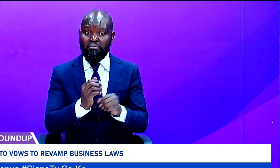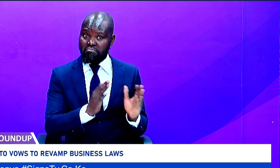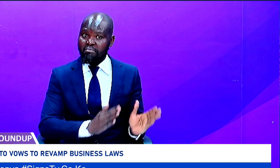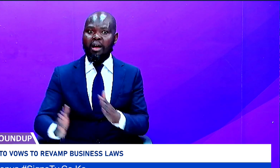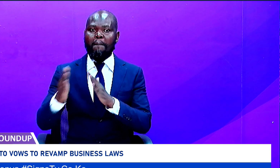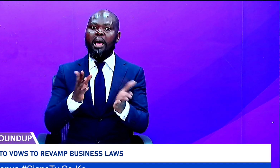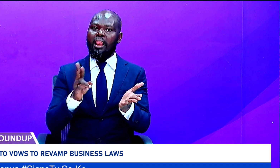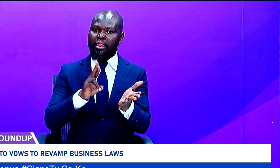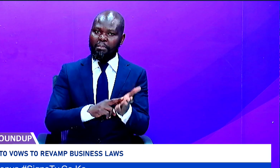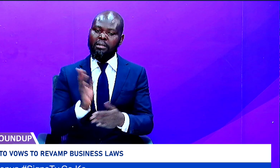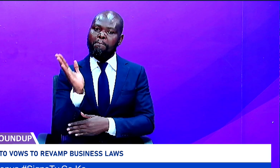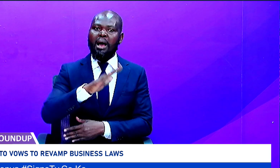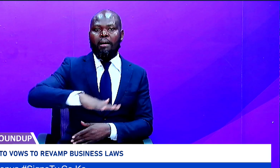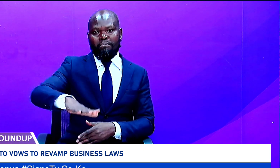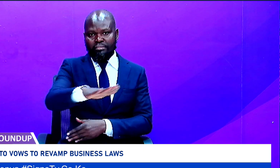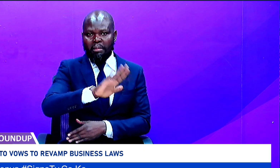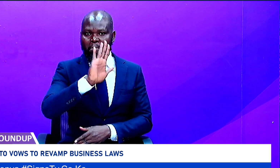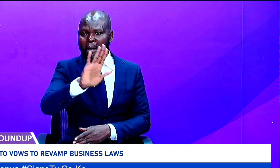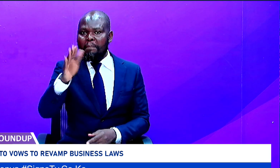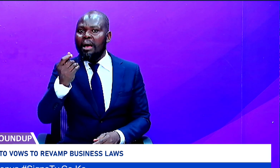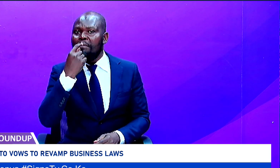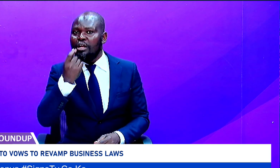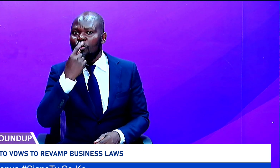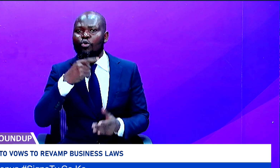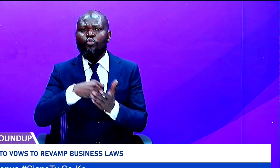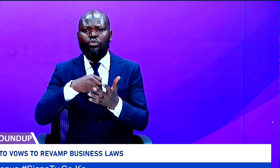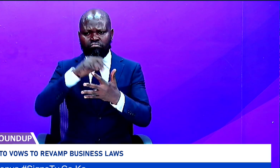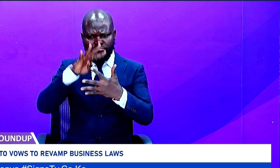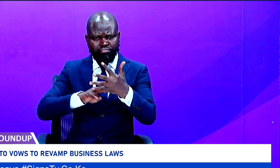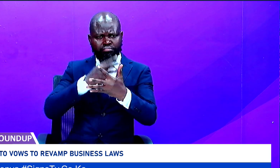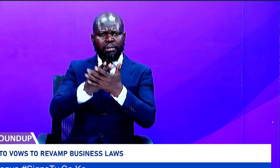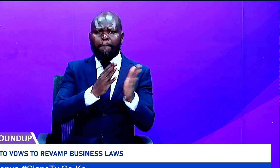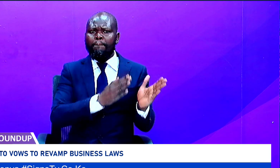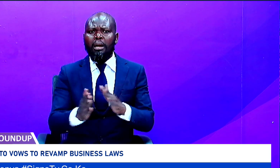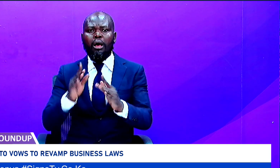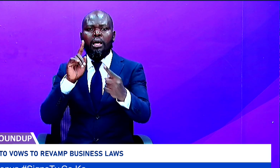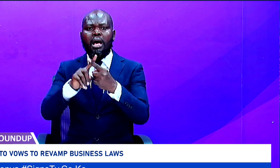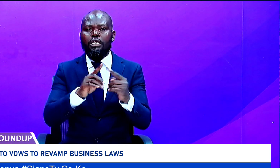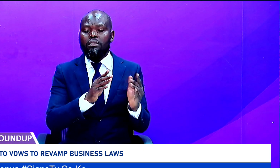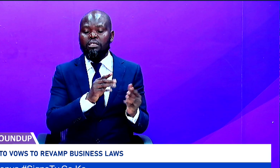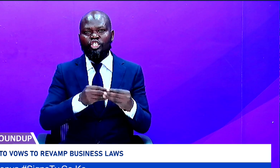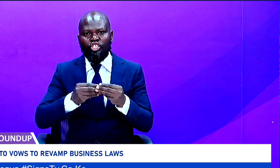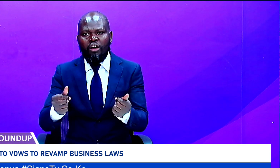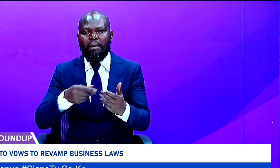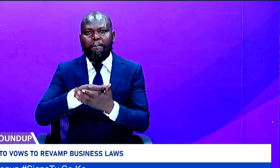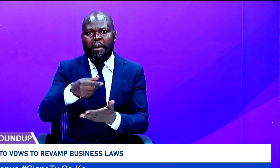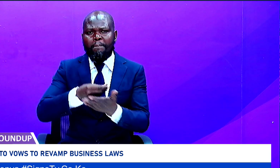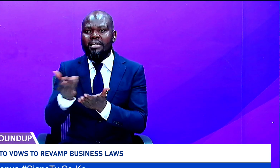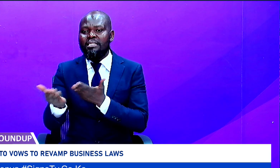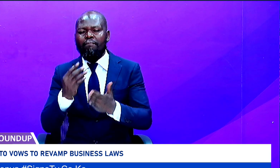equipments. The 7-year plan replaces the previous medical equipment scheme and is structured so that payment will